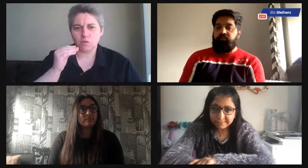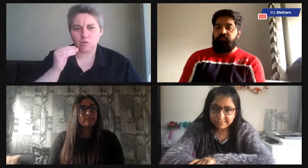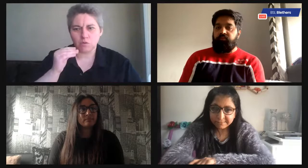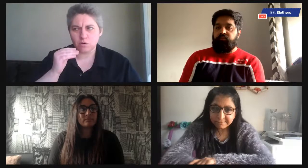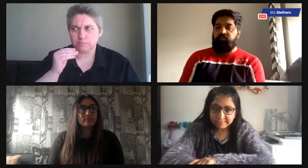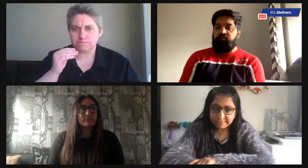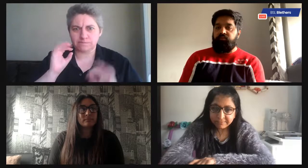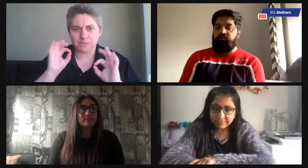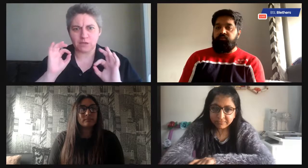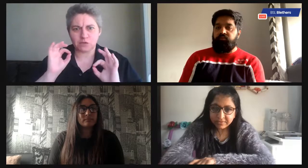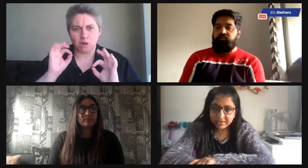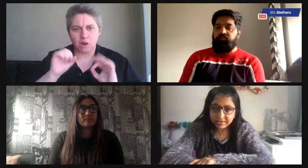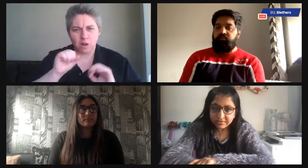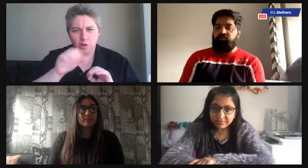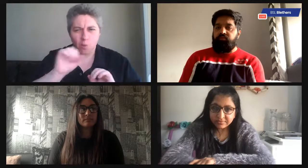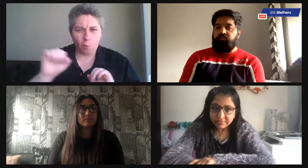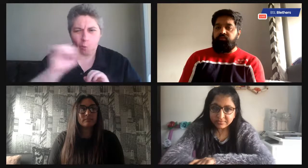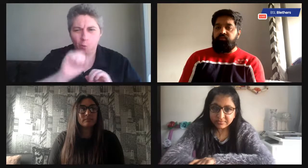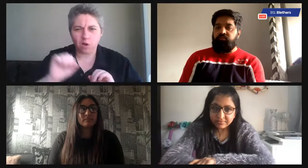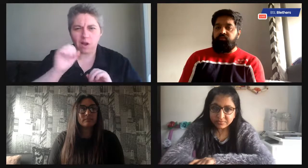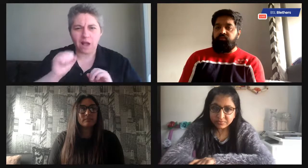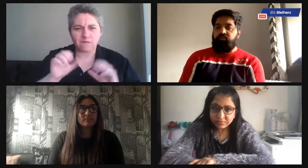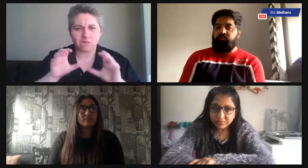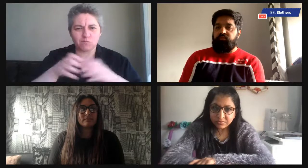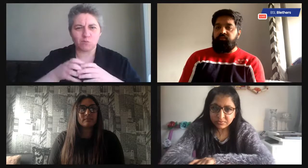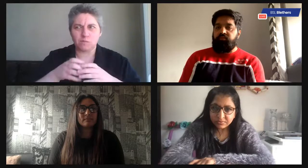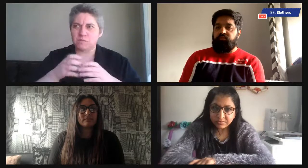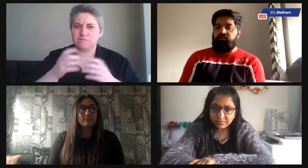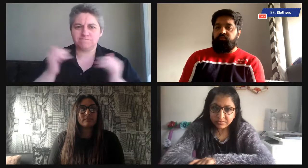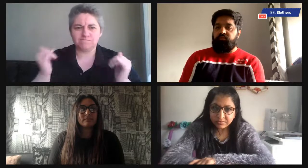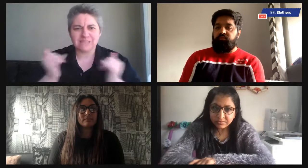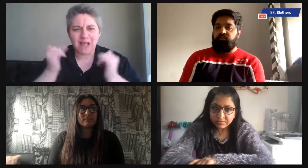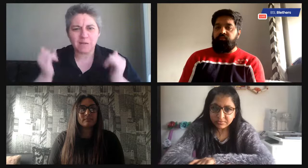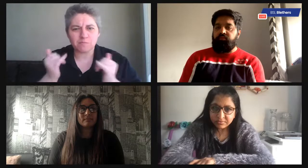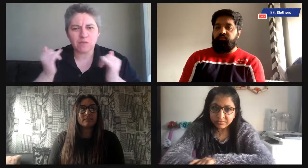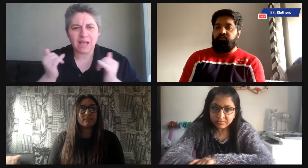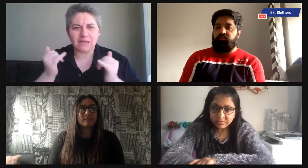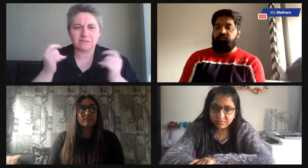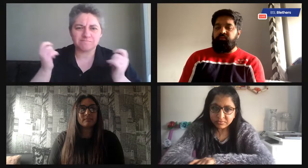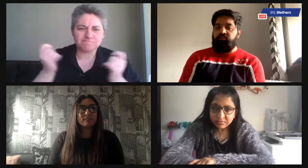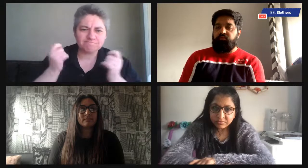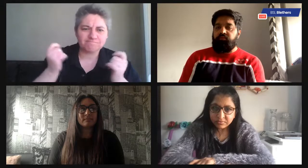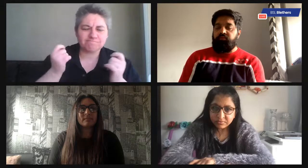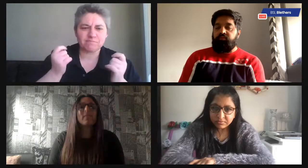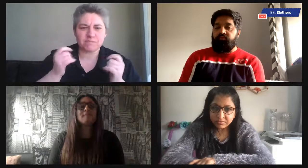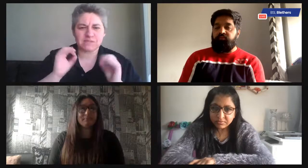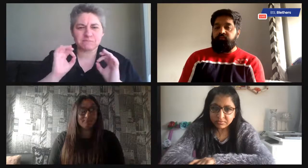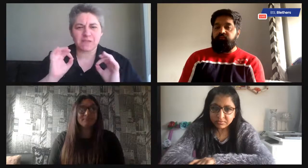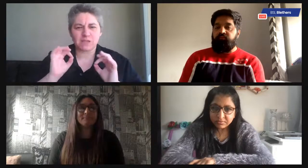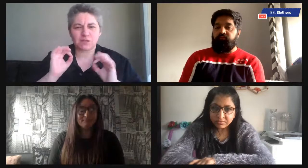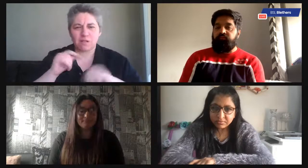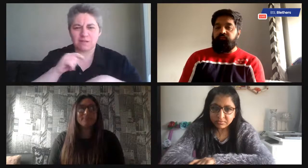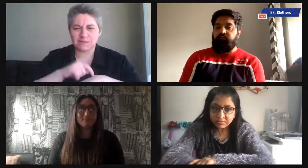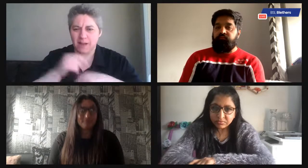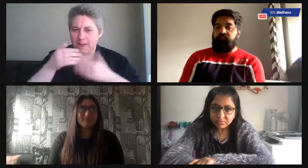we jump to a special day in your calendar, a